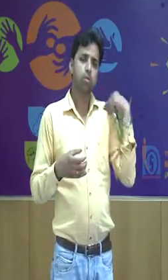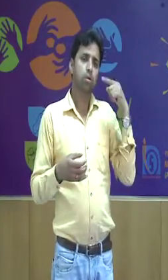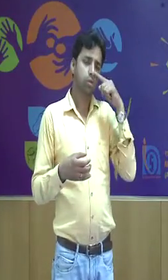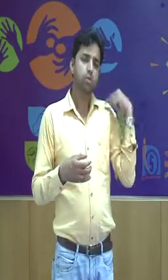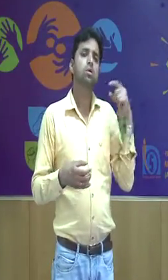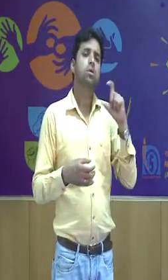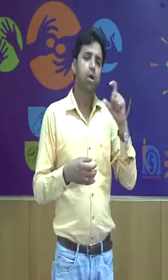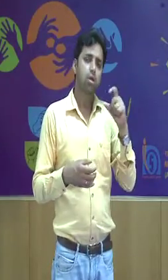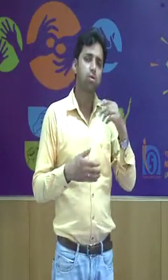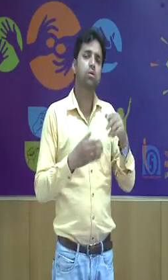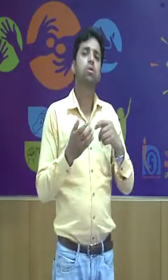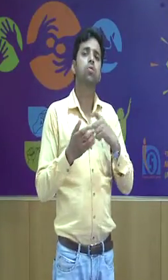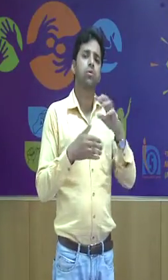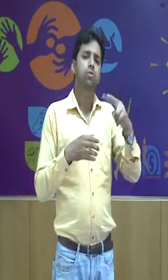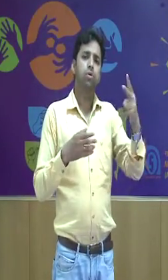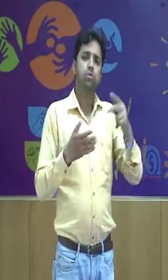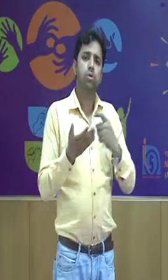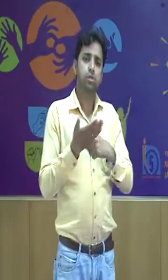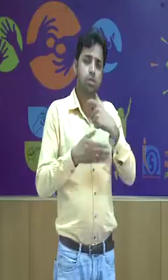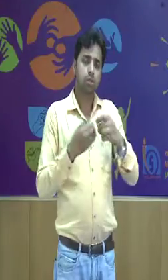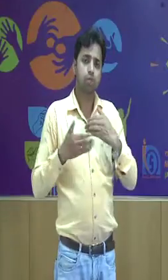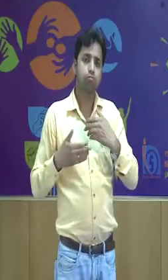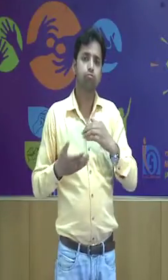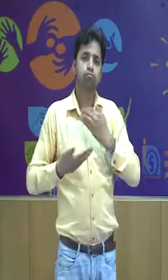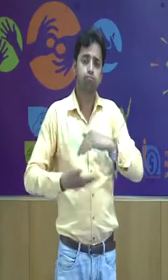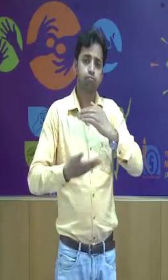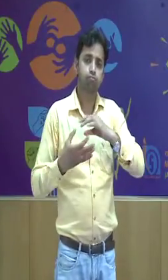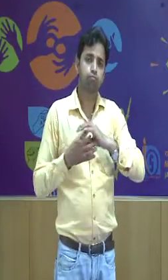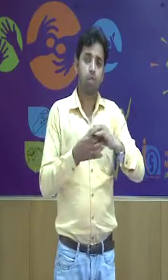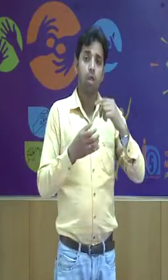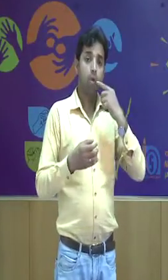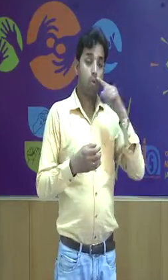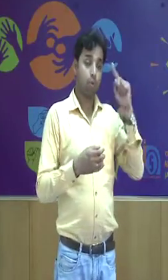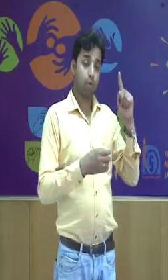within 7 generations from father's side